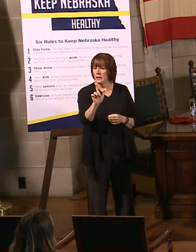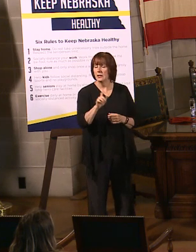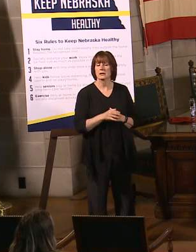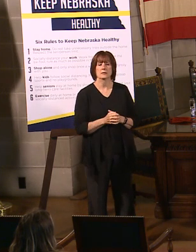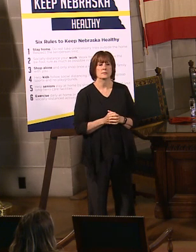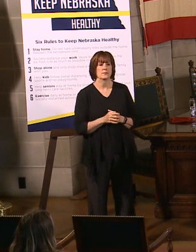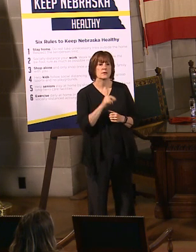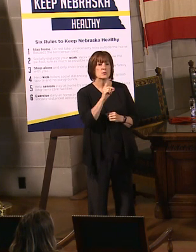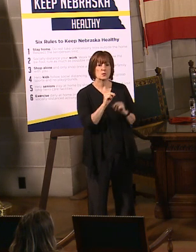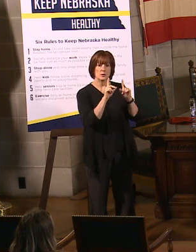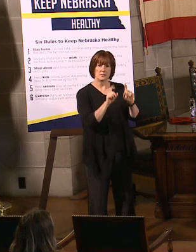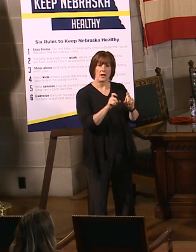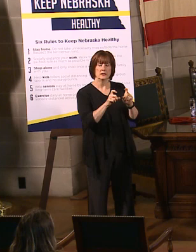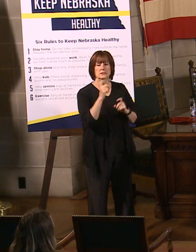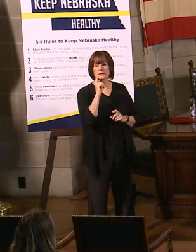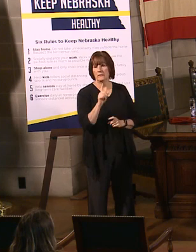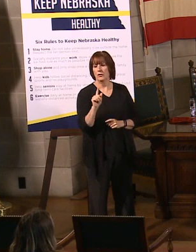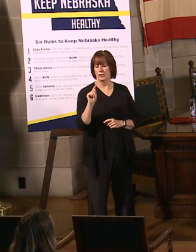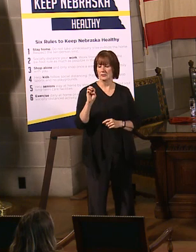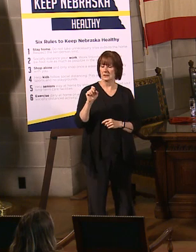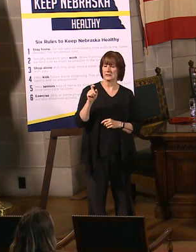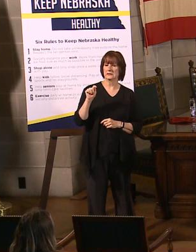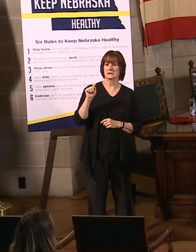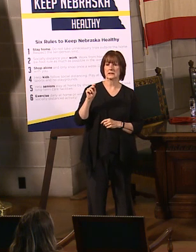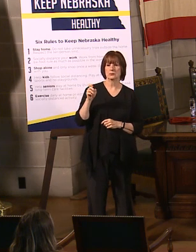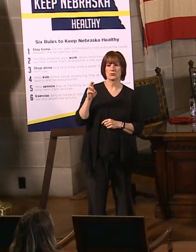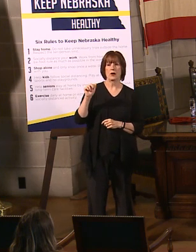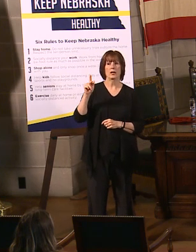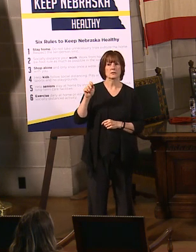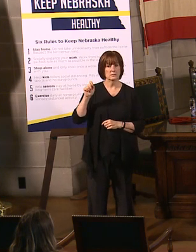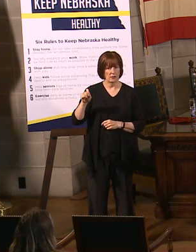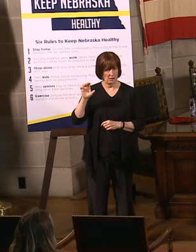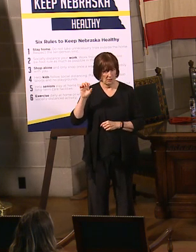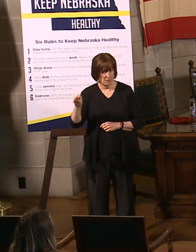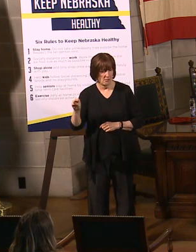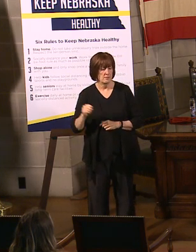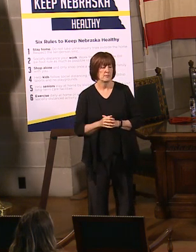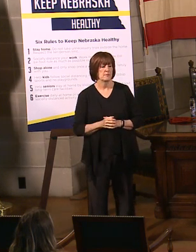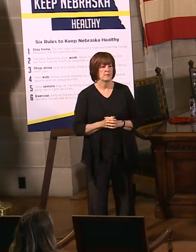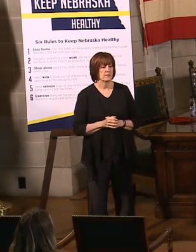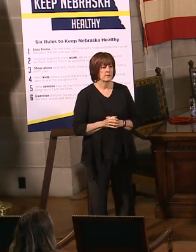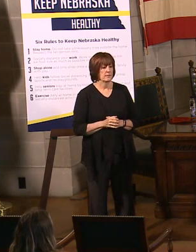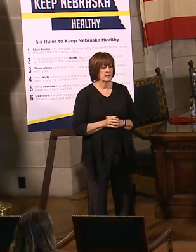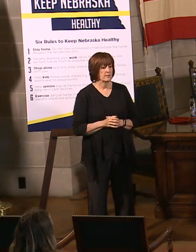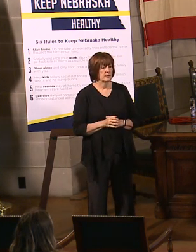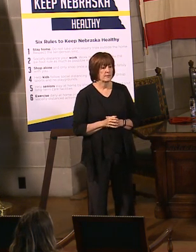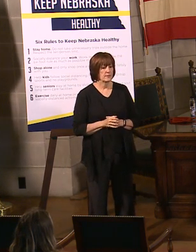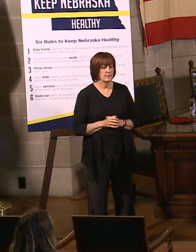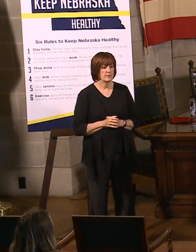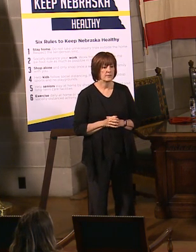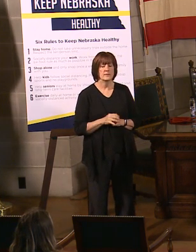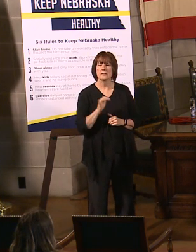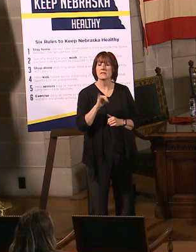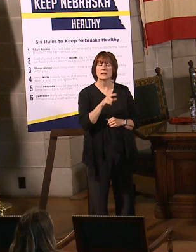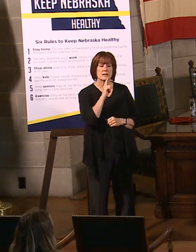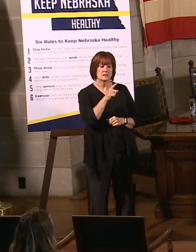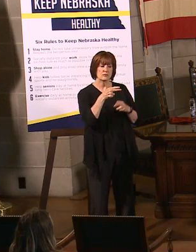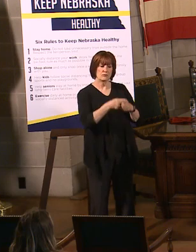be able to do the testing for testnebraska.com. And as I mentioned, this is a PCR